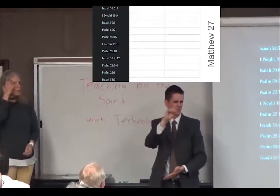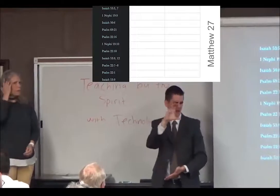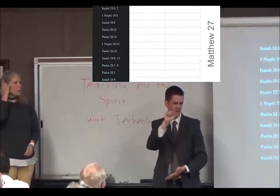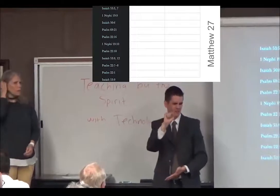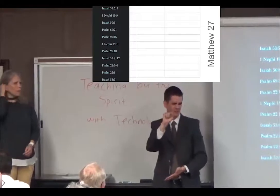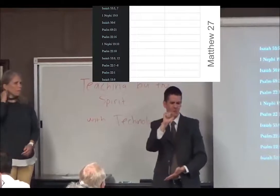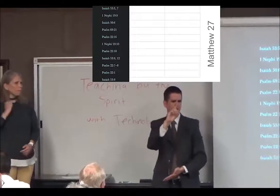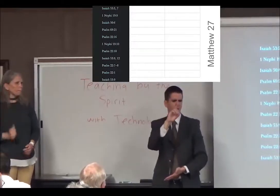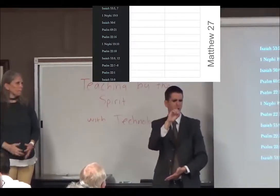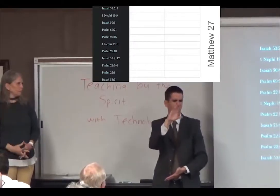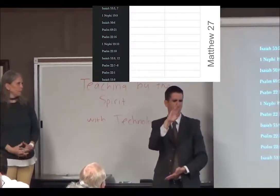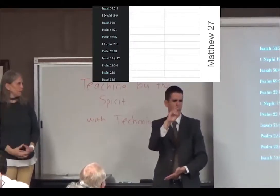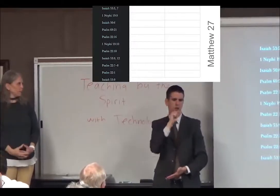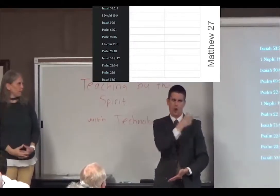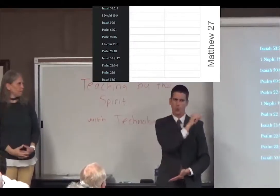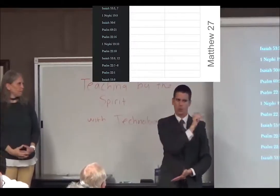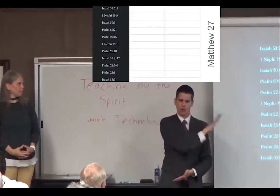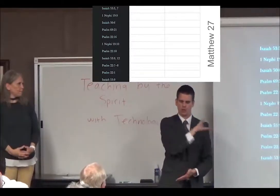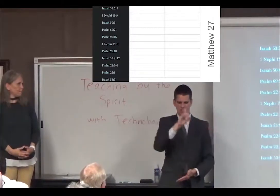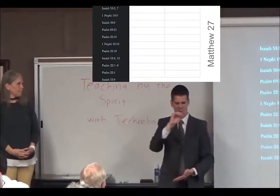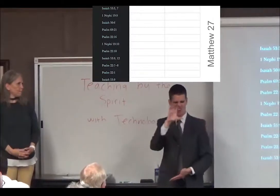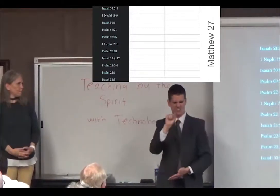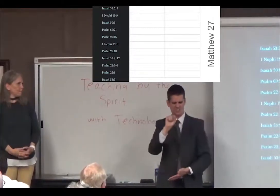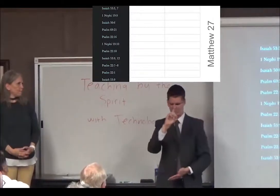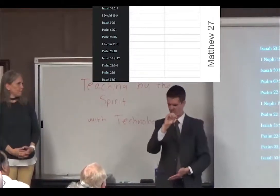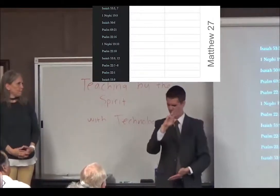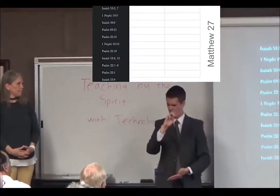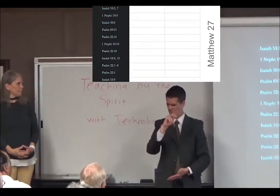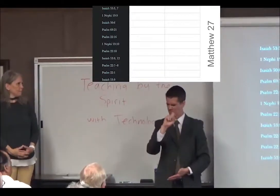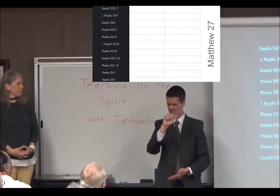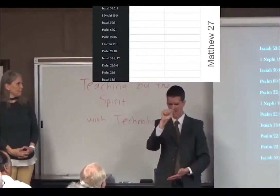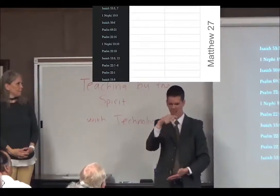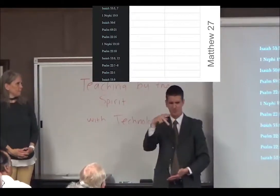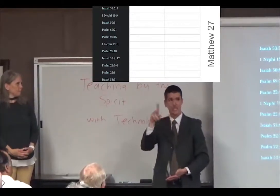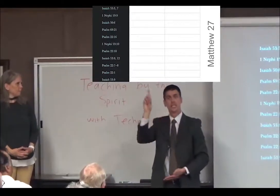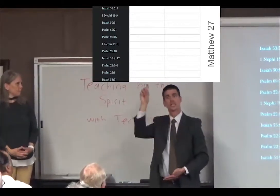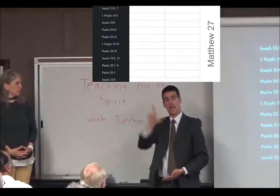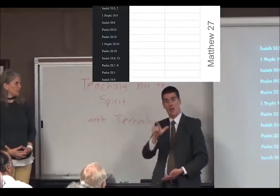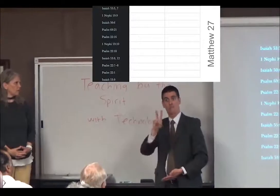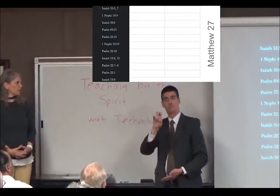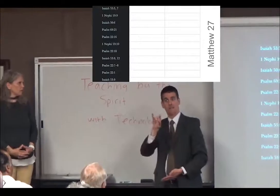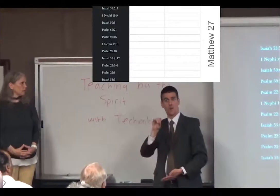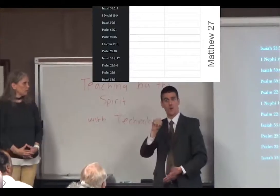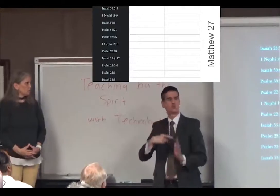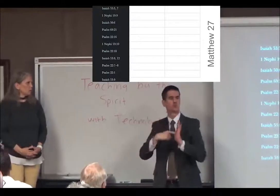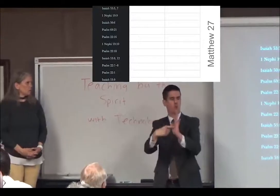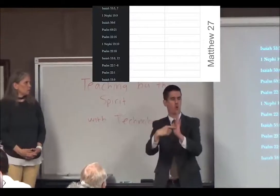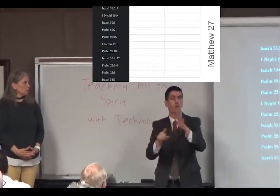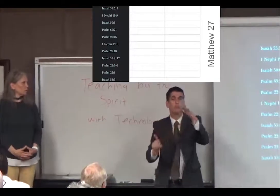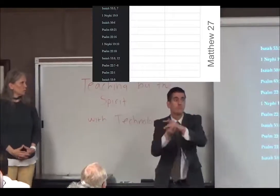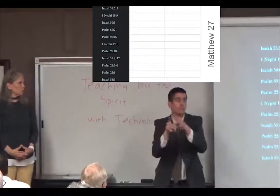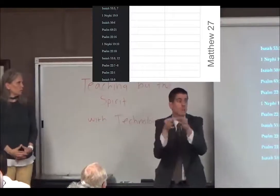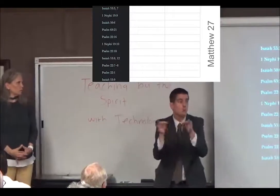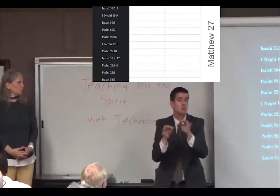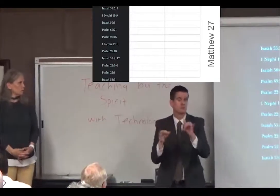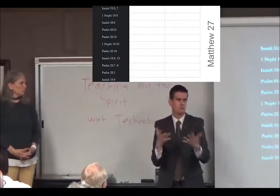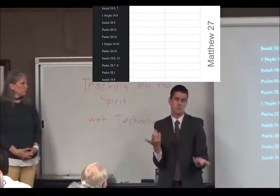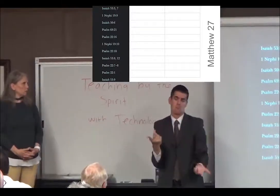Have you ever tried Docs? Not Google, Docs app. Anyway, you can download